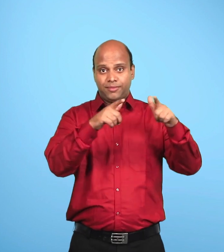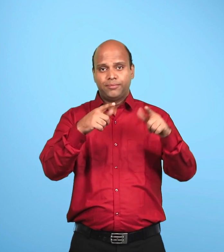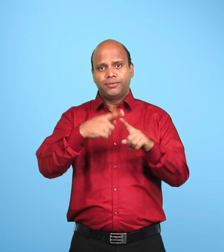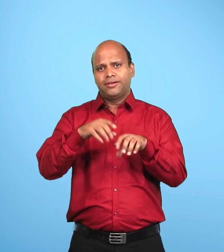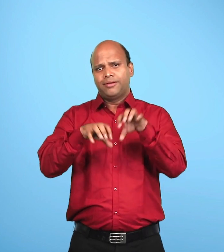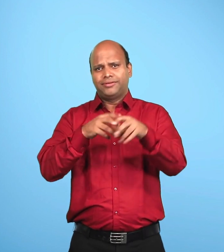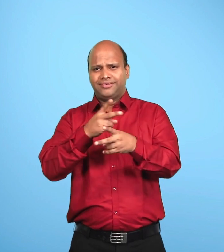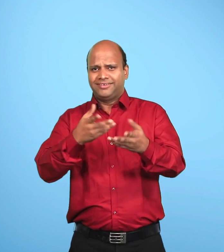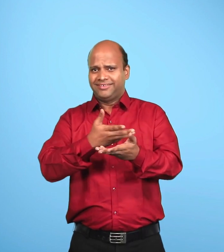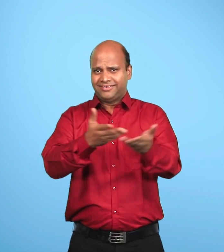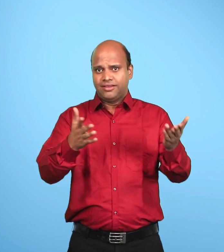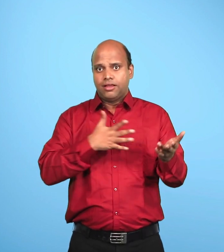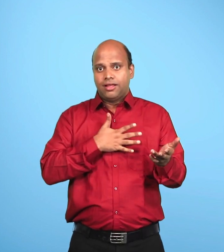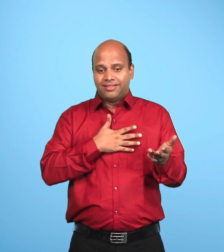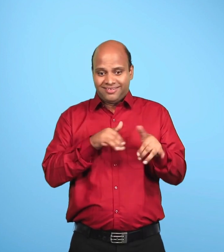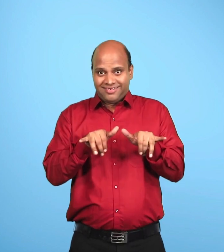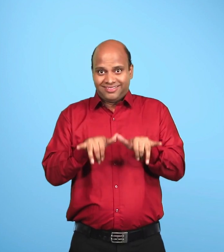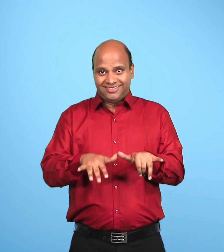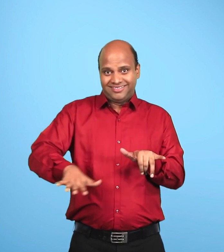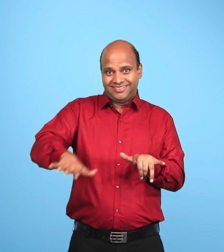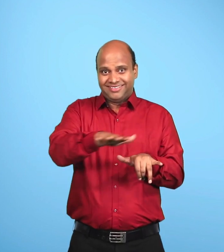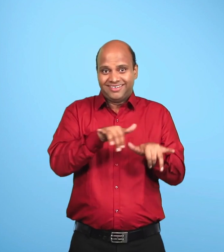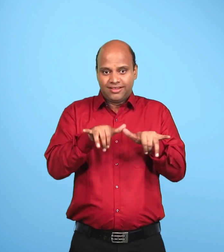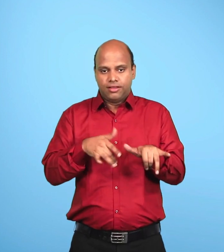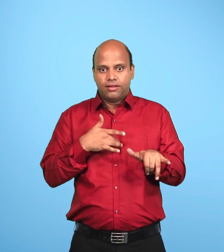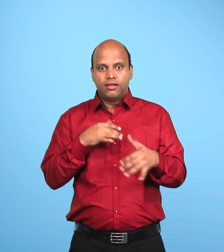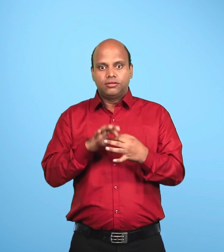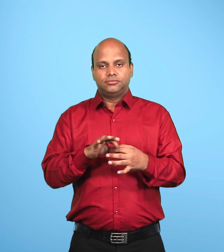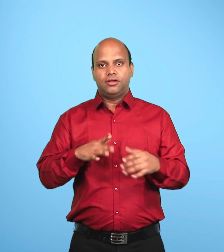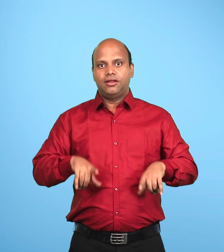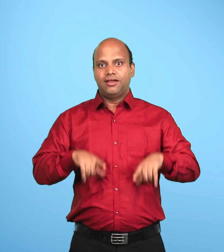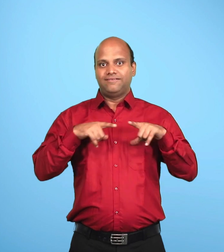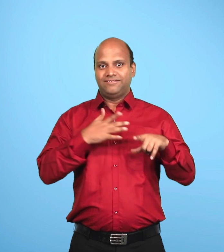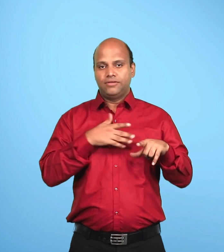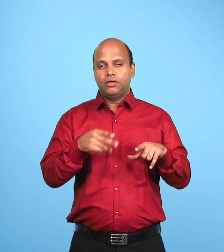Plants and animals that live on land are said to live in terrestrial habitats.